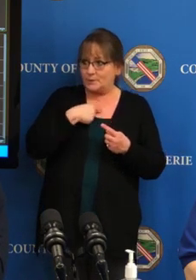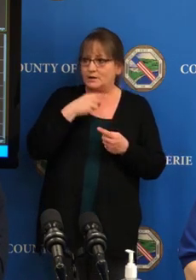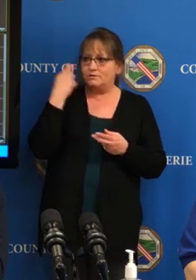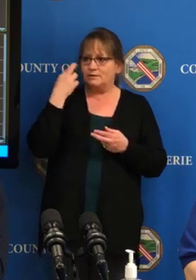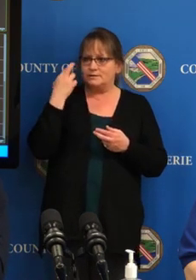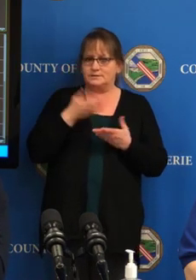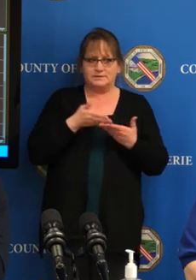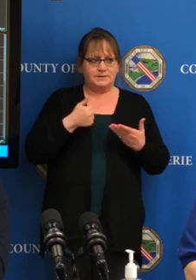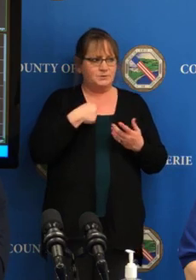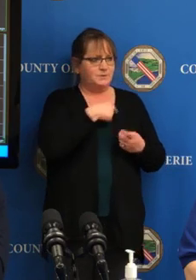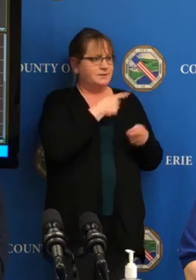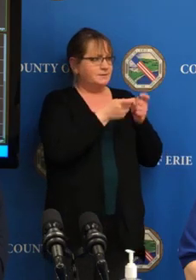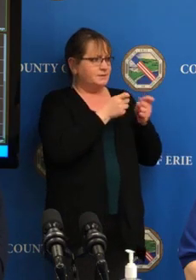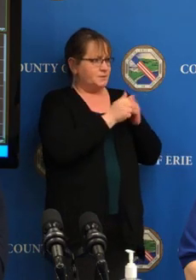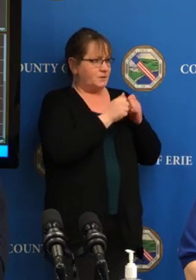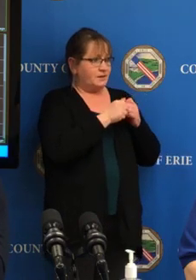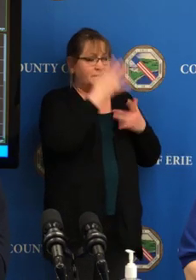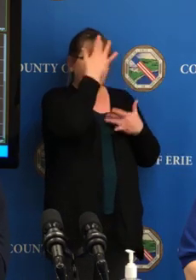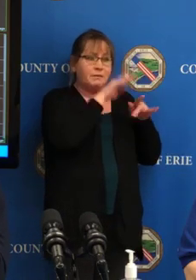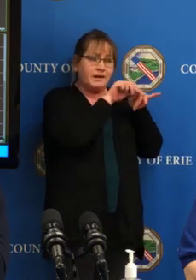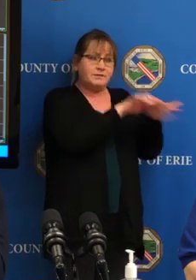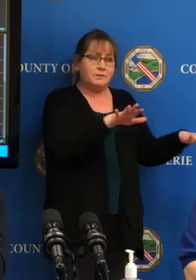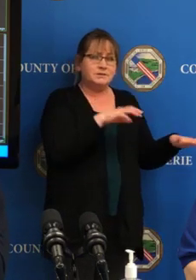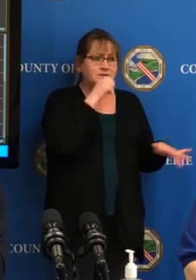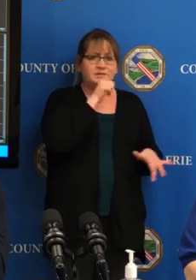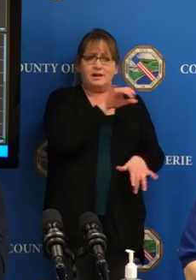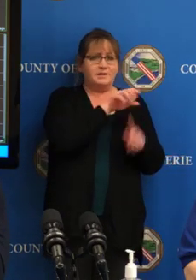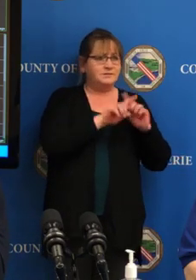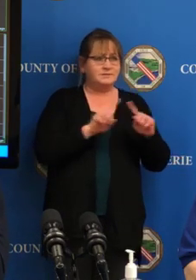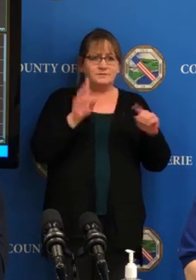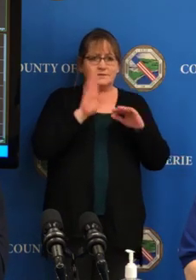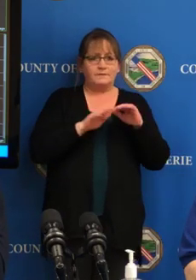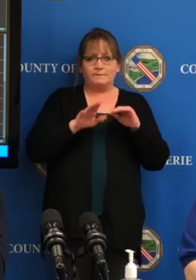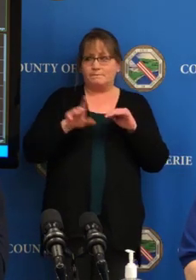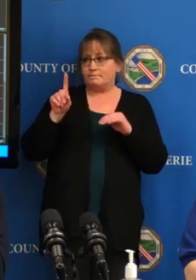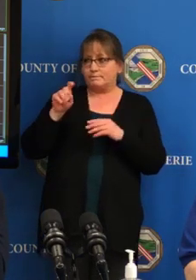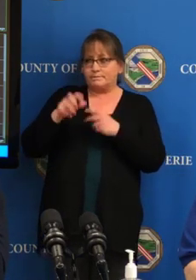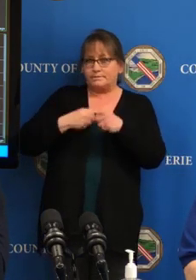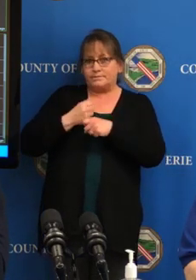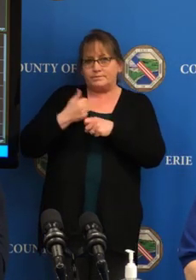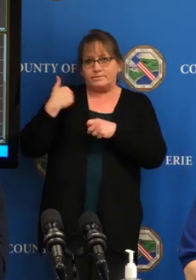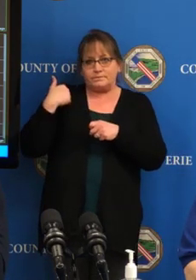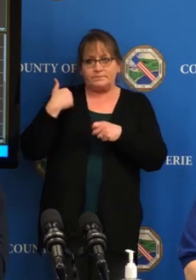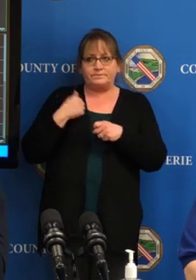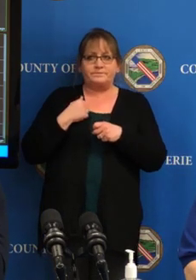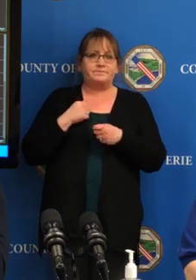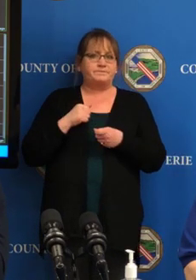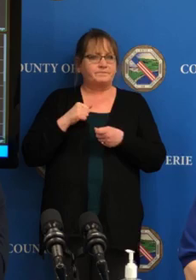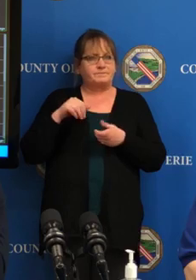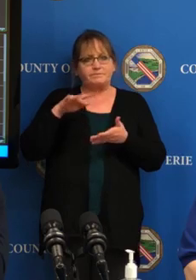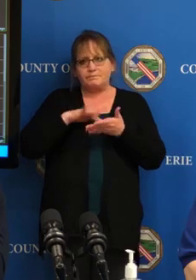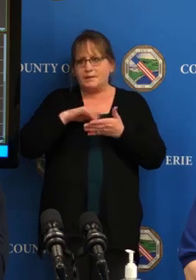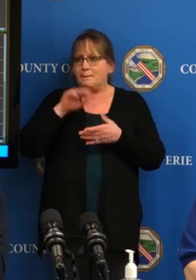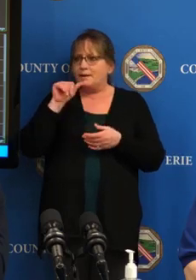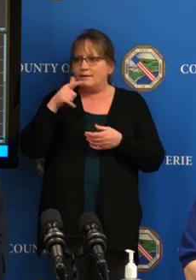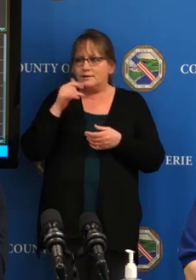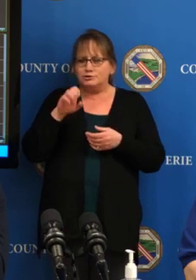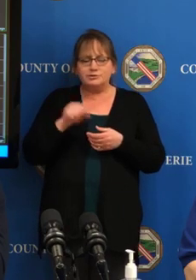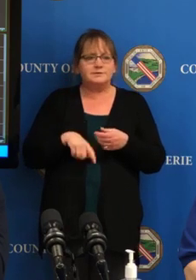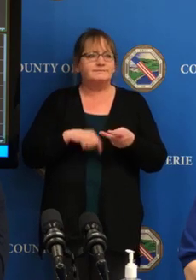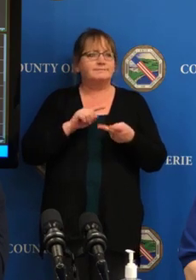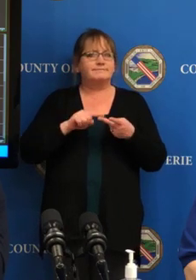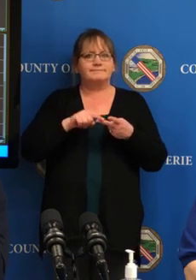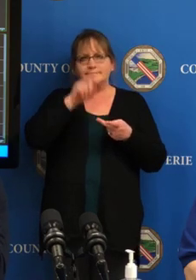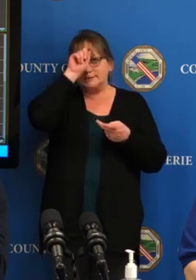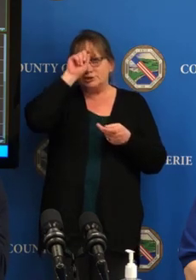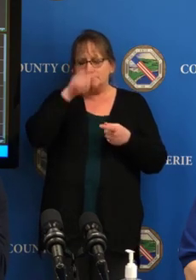things we're dealing with today in this pandemic is really no different than what they were dealing with 100 years ago, during the Middle Ages, during Egyptian times,